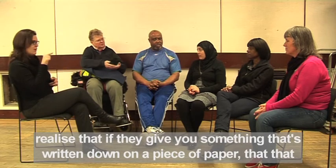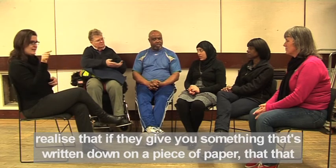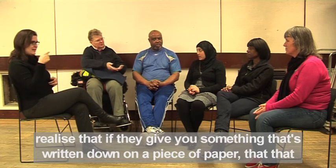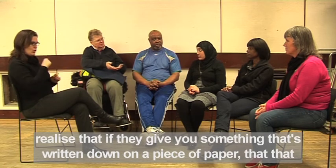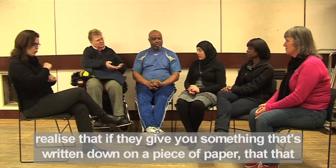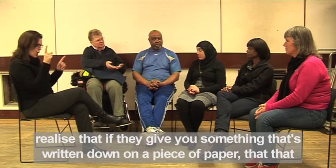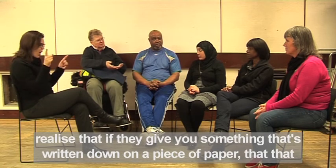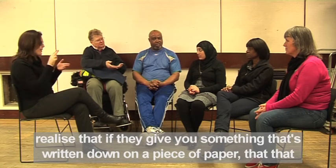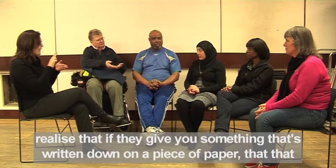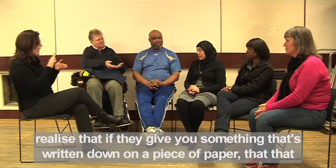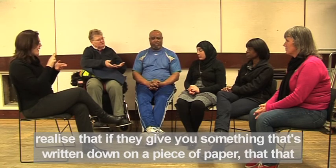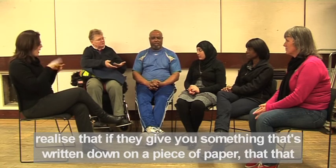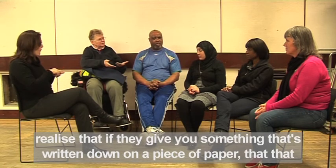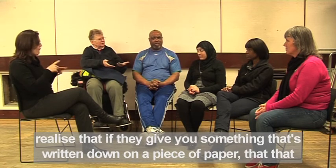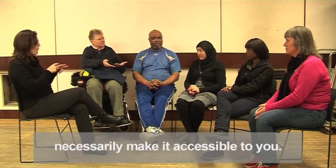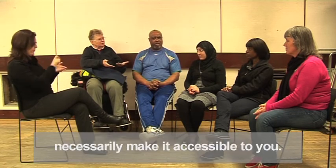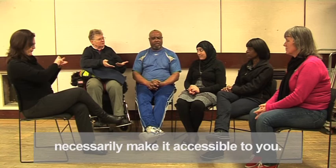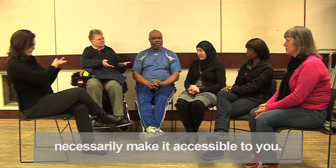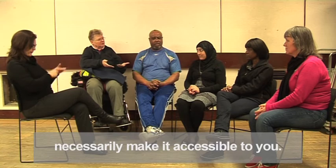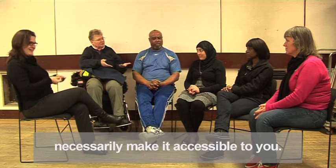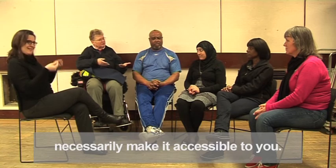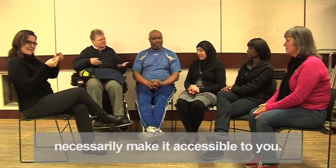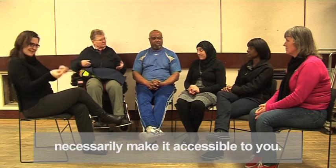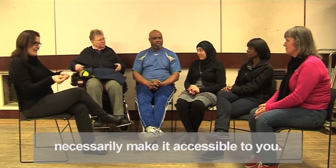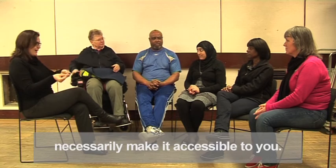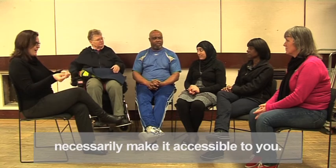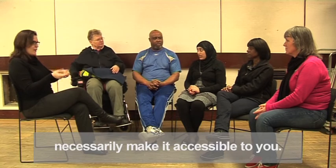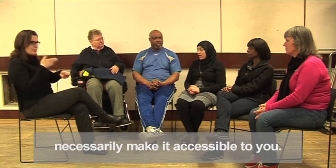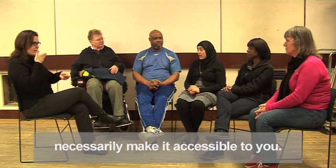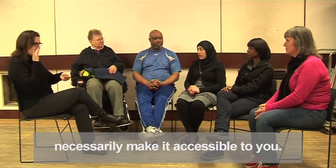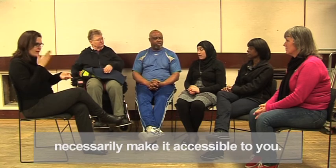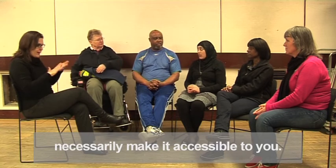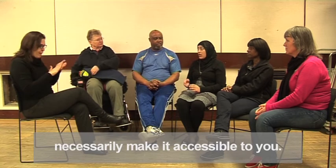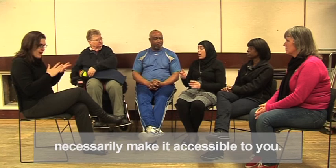of paper, that doesn't necessarily make it accessible to you.